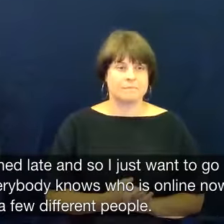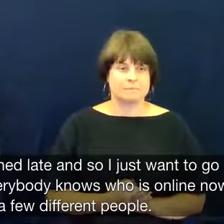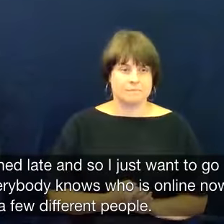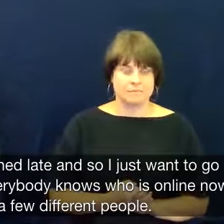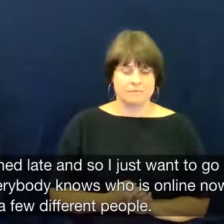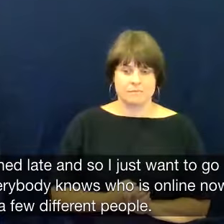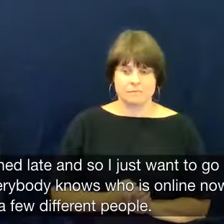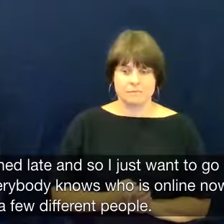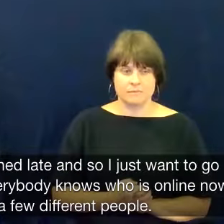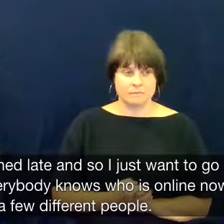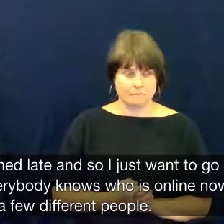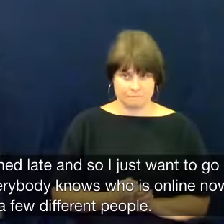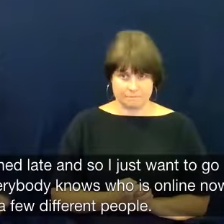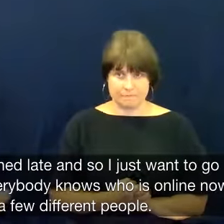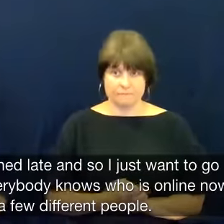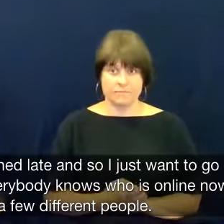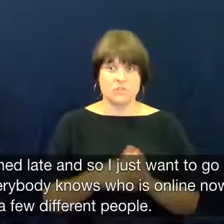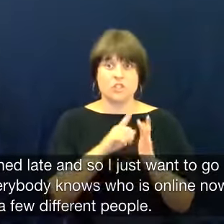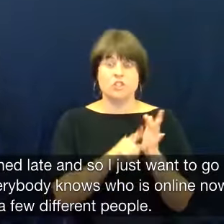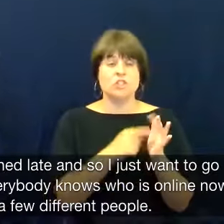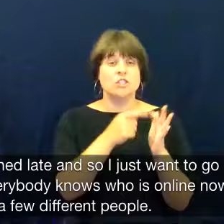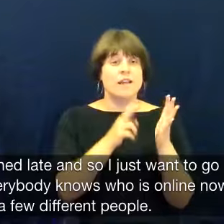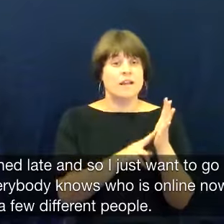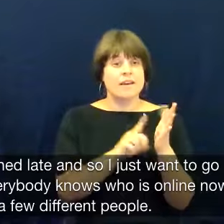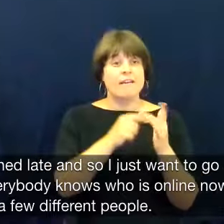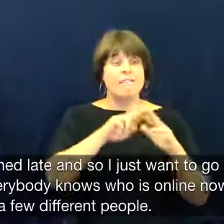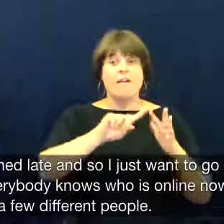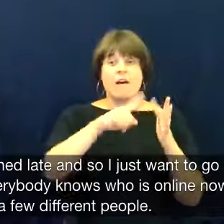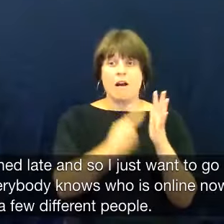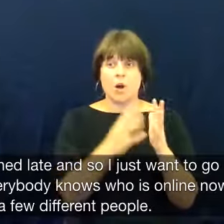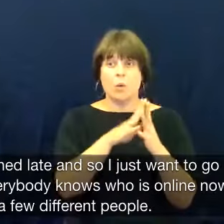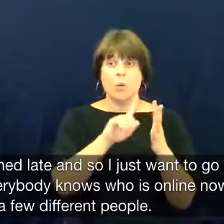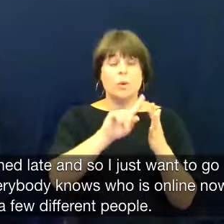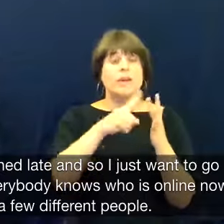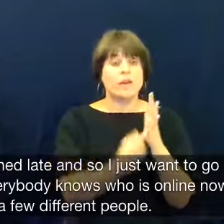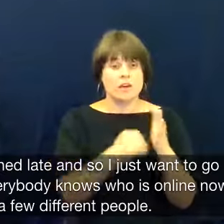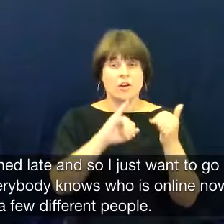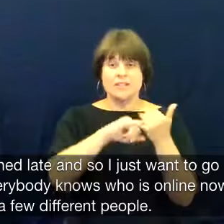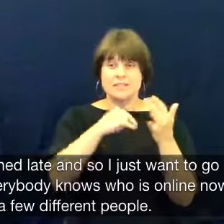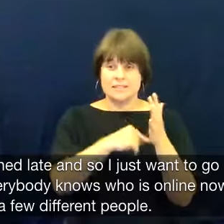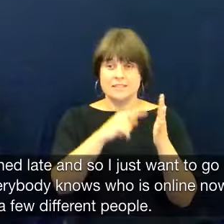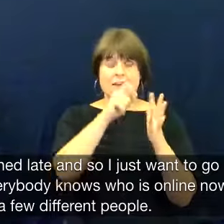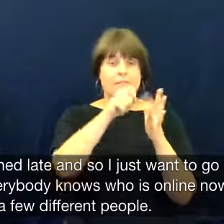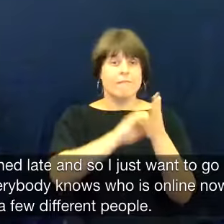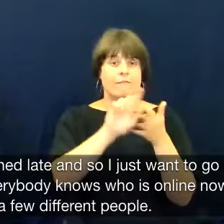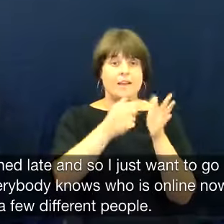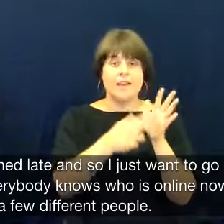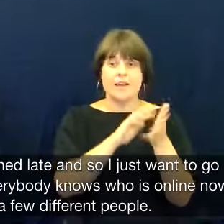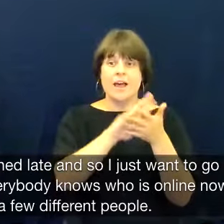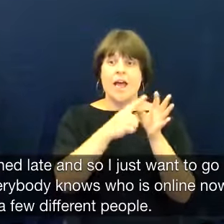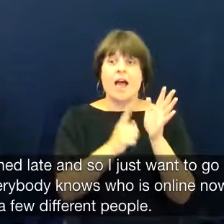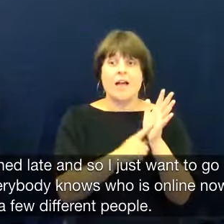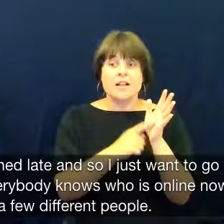the screen. Jennifer Weir, There's Jennifer Weir, Stephen Hallinan, Stephen Hallinan,